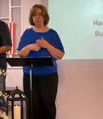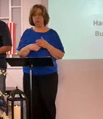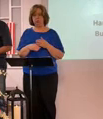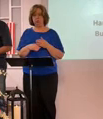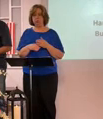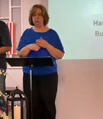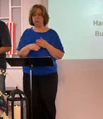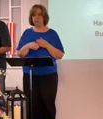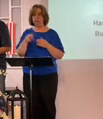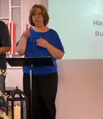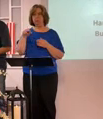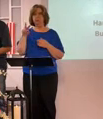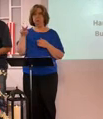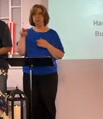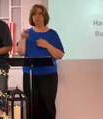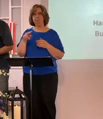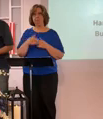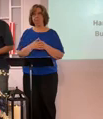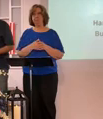Proverbs